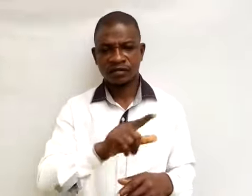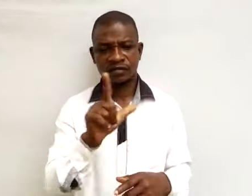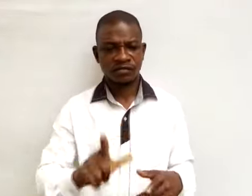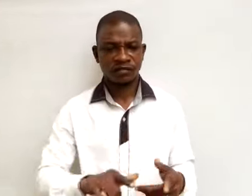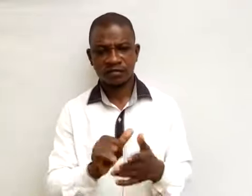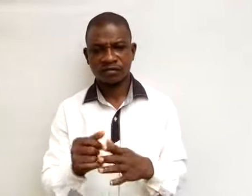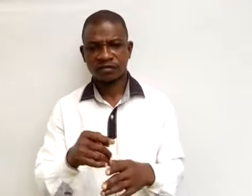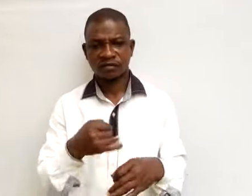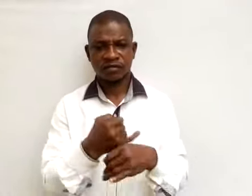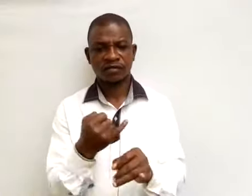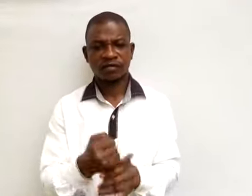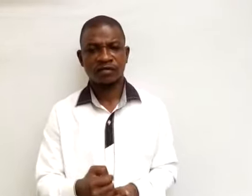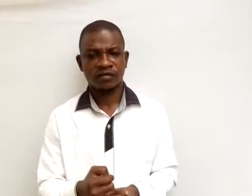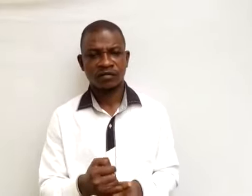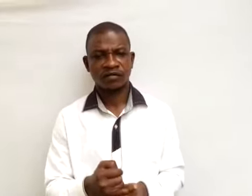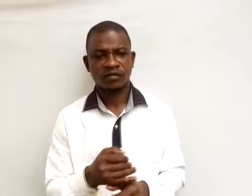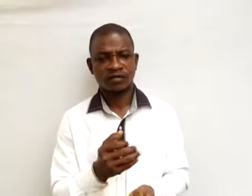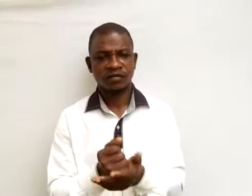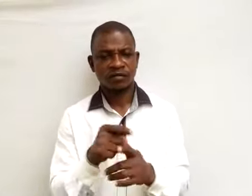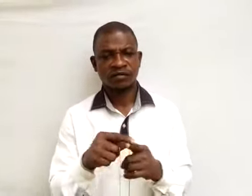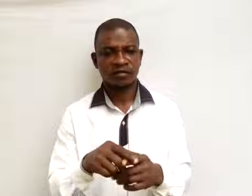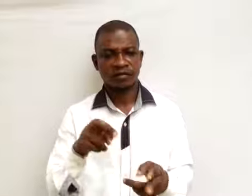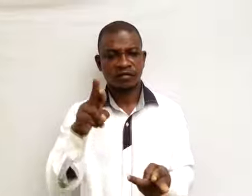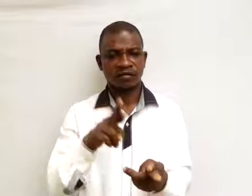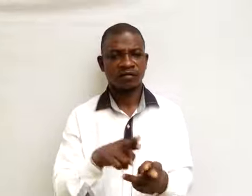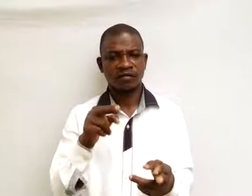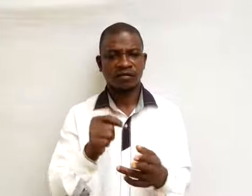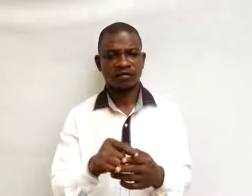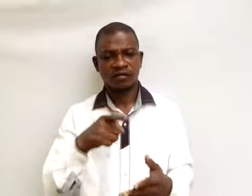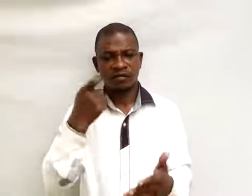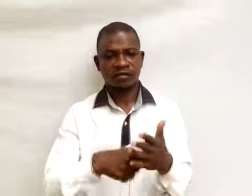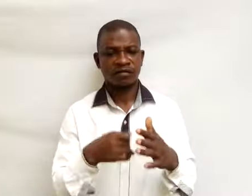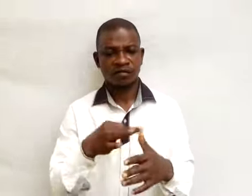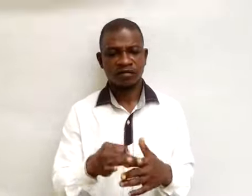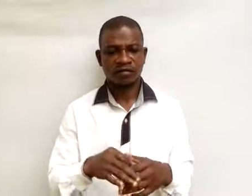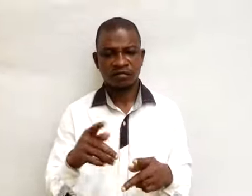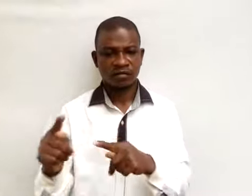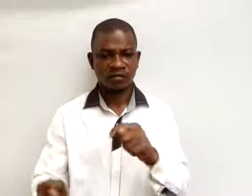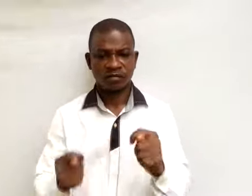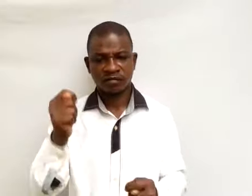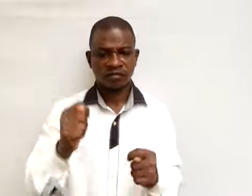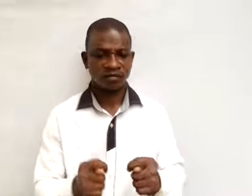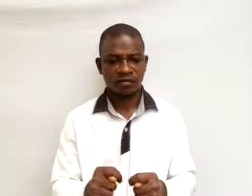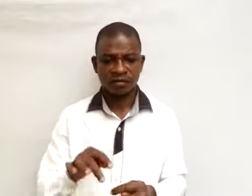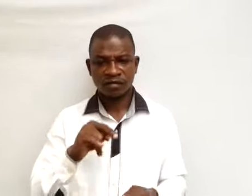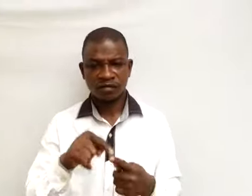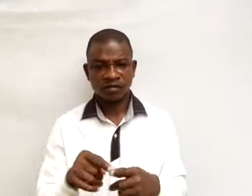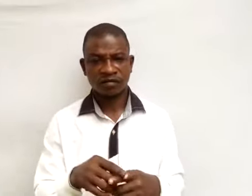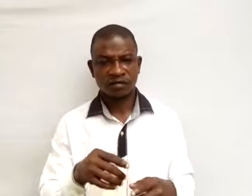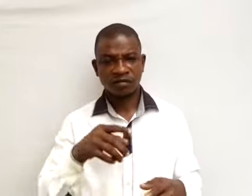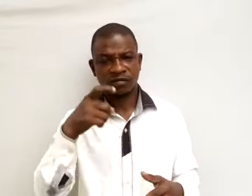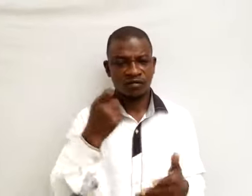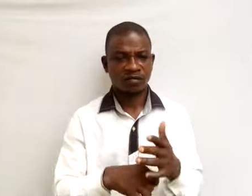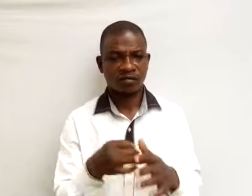of industry helps in reducing cost of transportation and total cost of